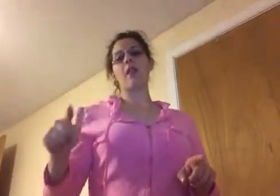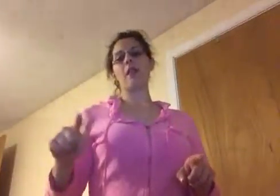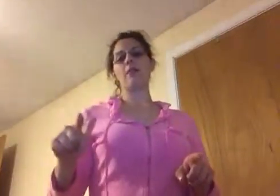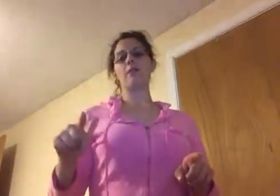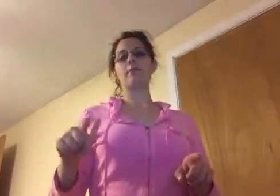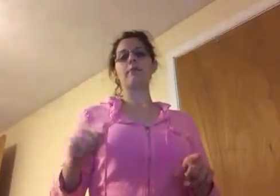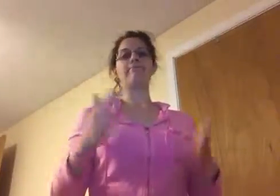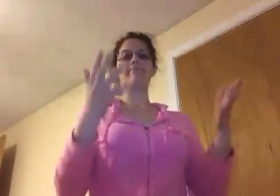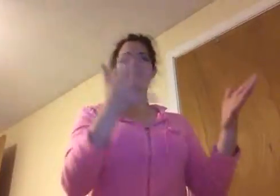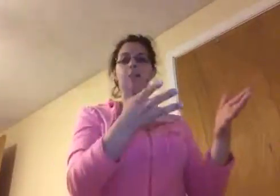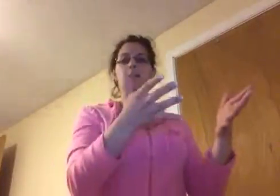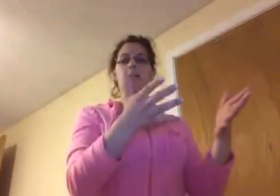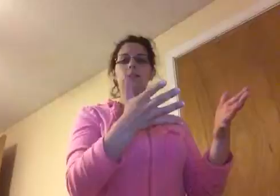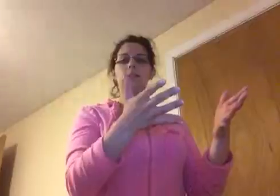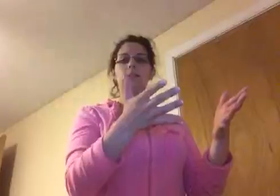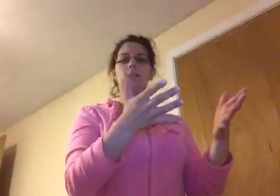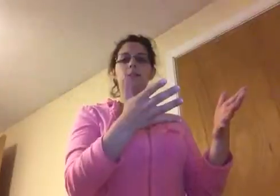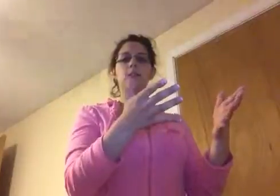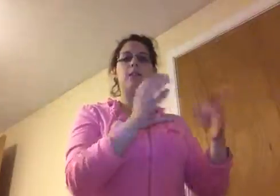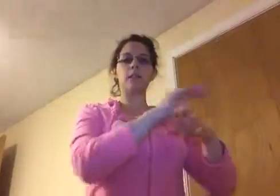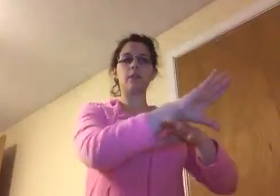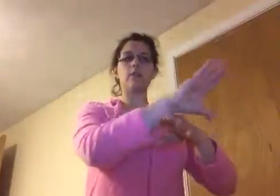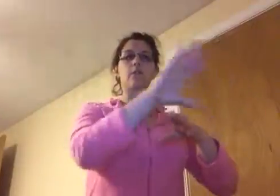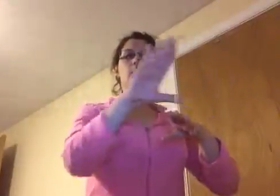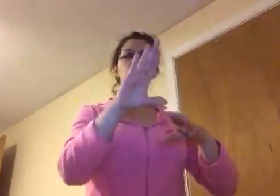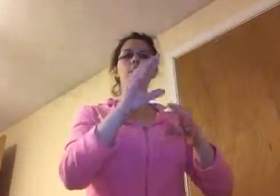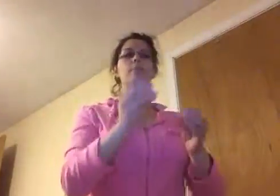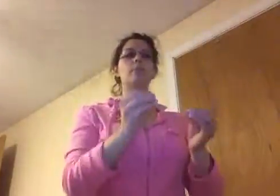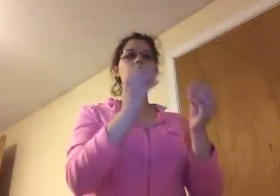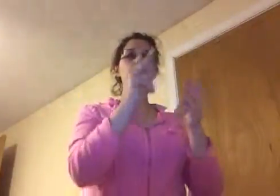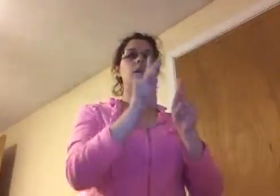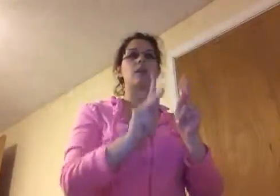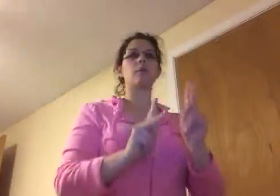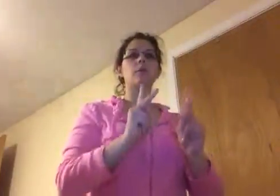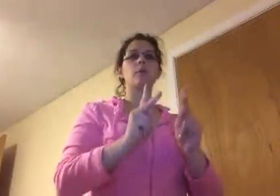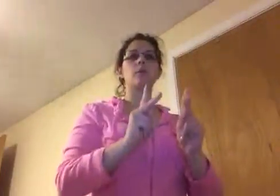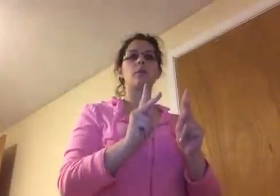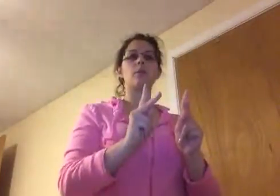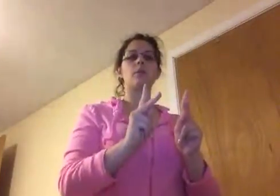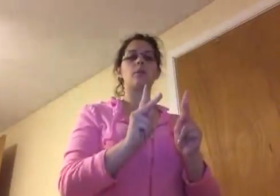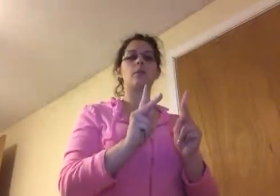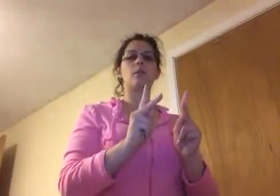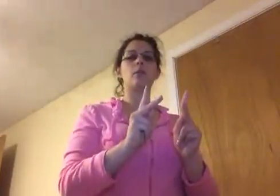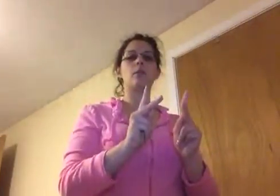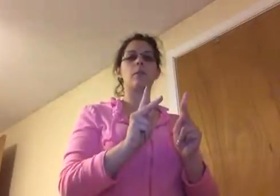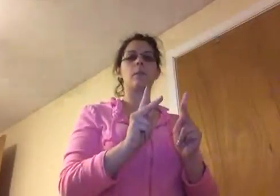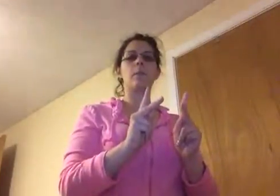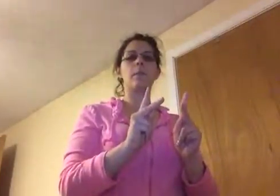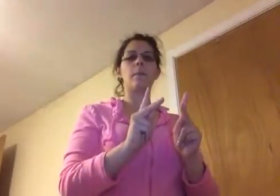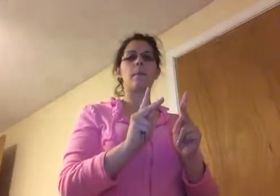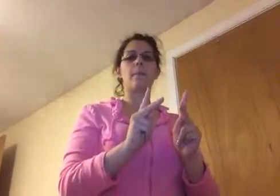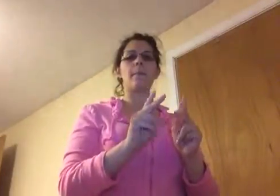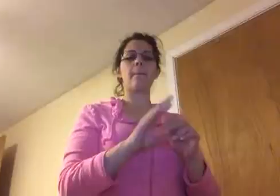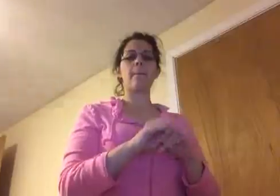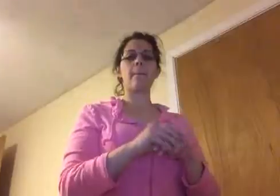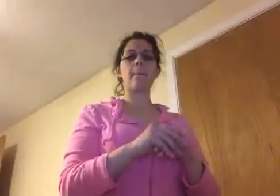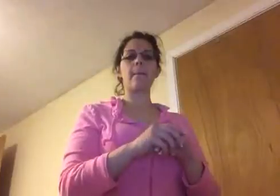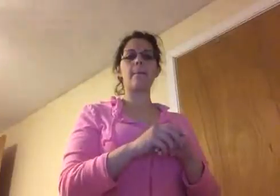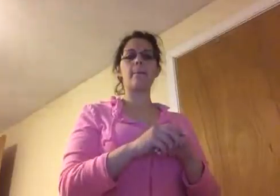lot of this influenced a lot of people, especially very highly pious people. And there